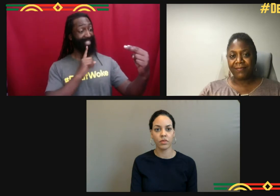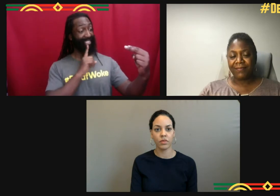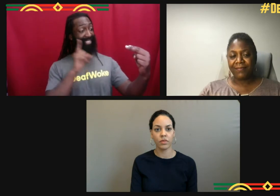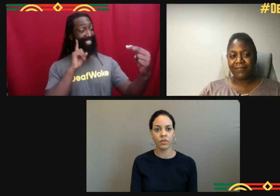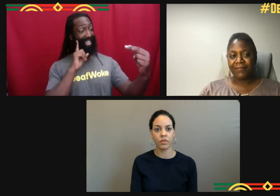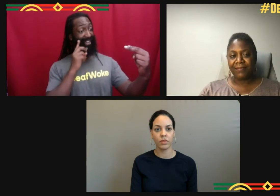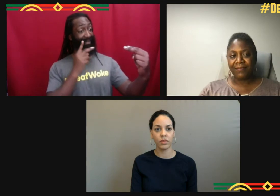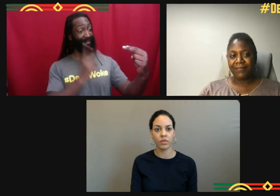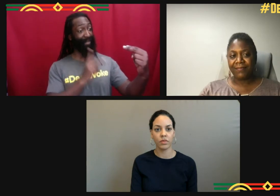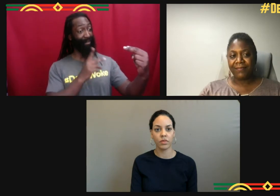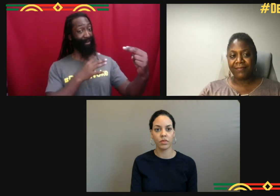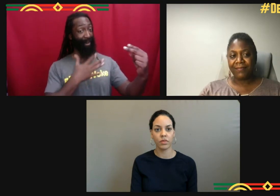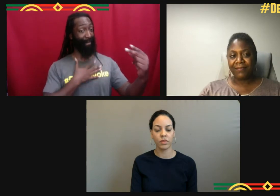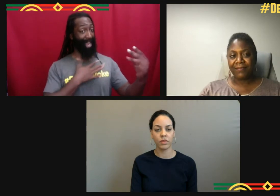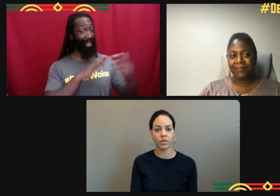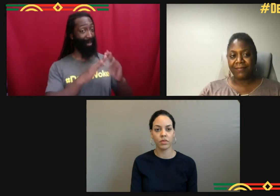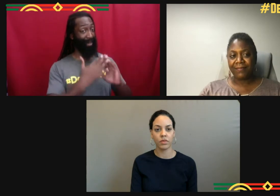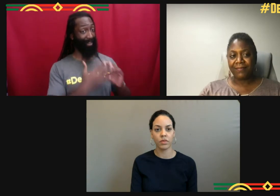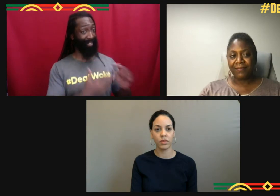I lived in different worlds.